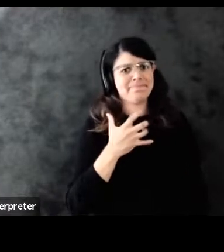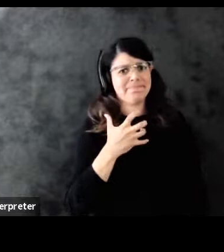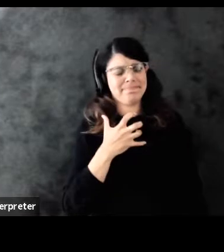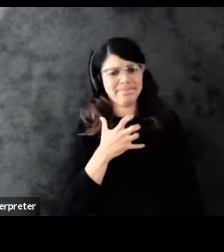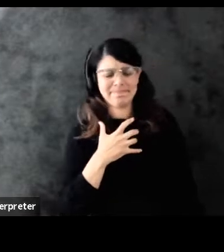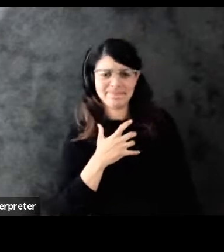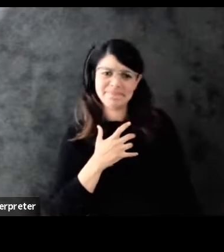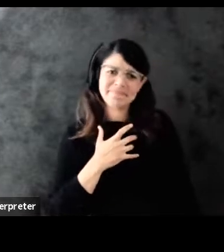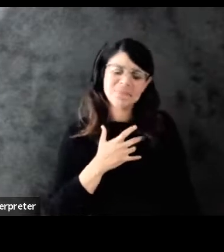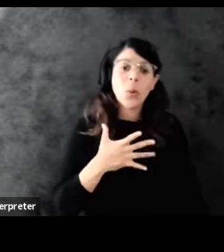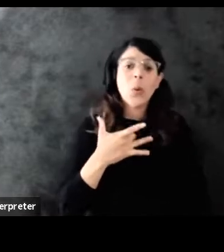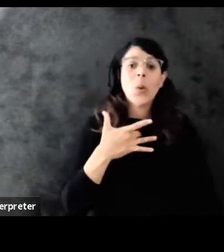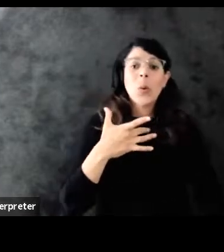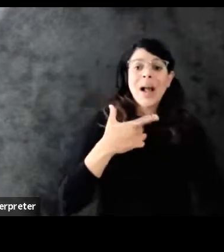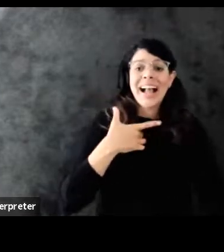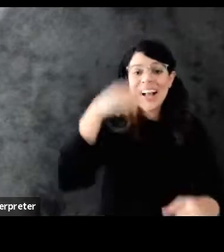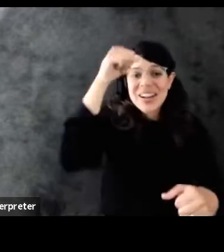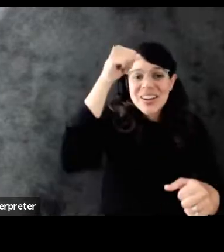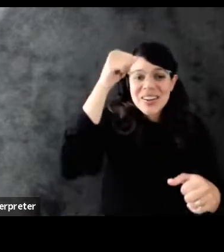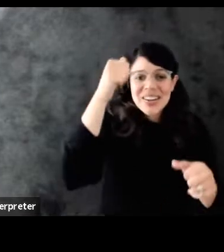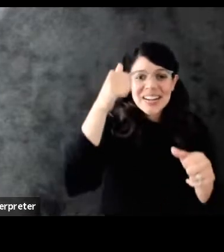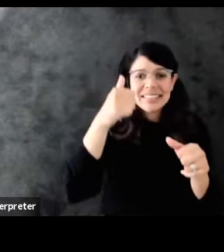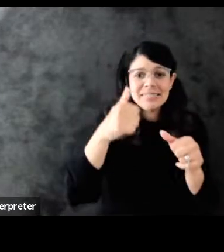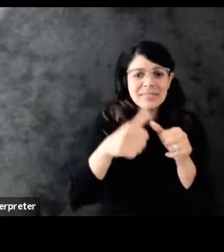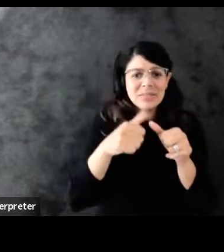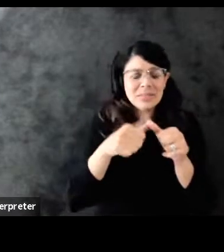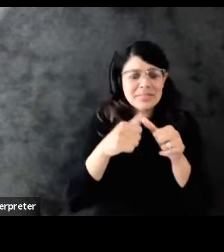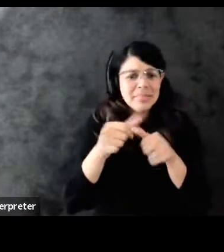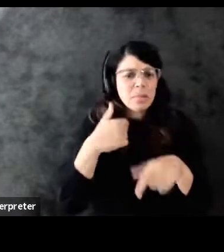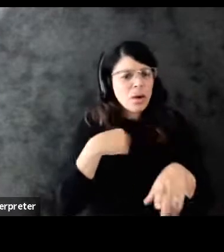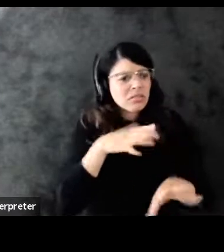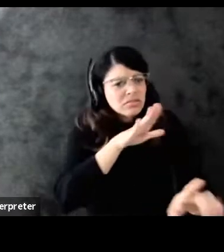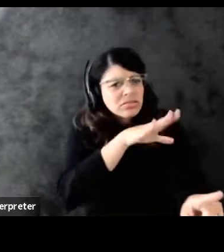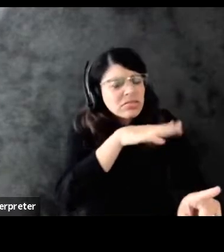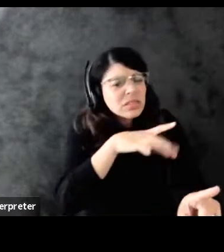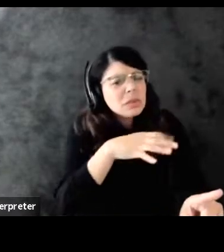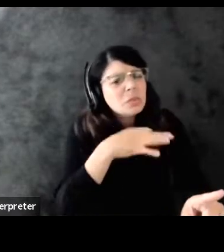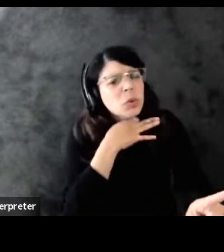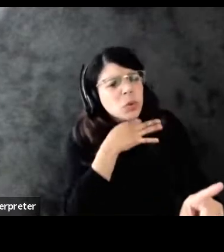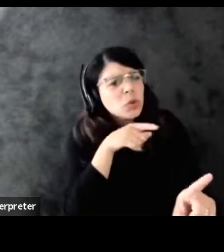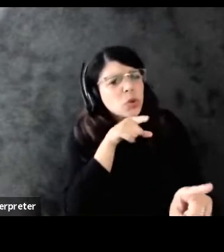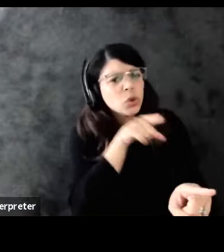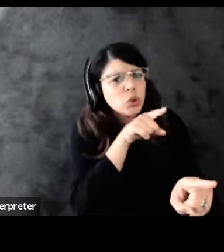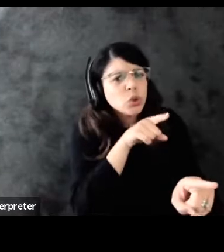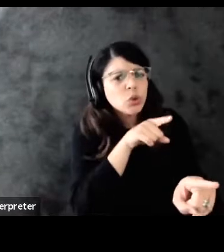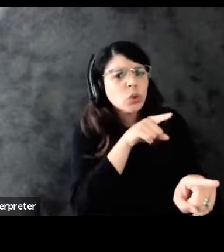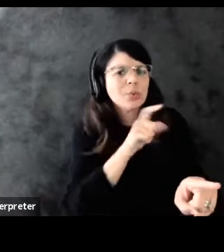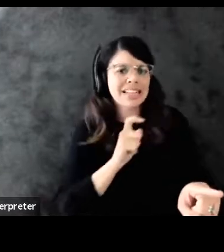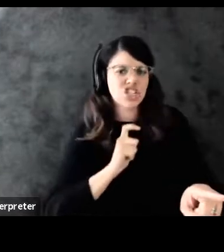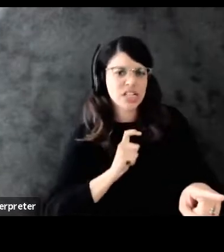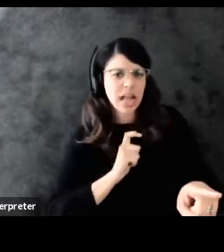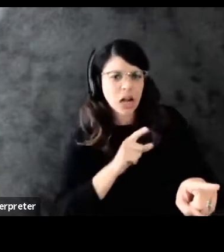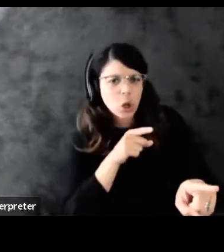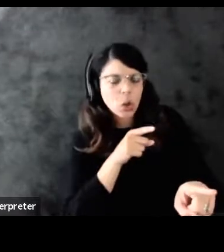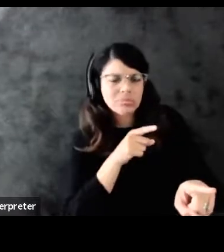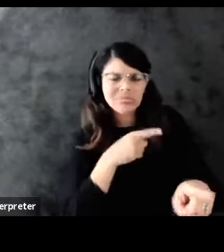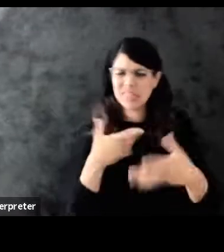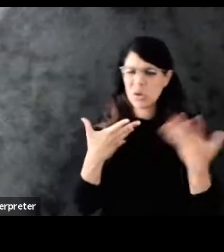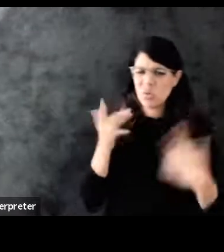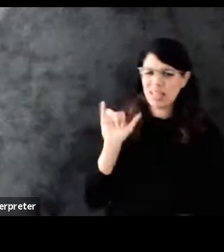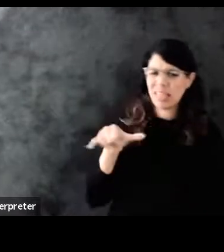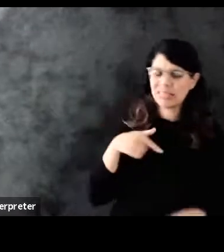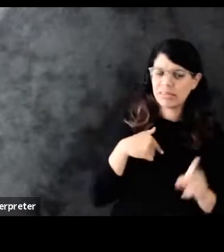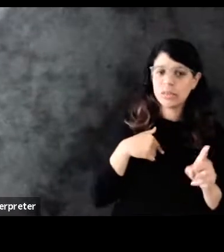So I would ask him, hey, are you Chicano? What's that? He said, well, are you Mexican Americans? No, I'm Spanish. Oh, okay,